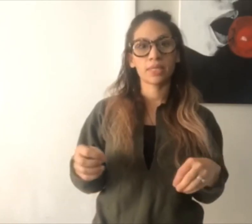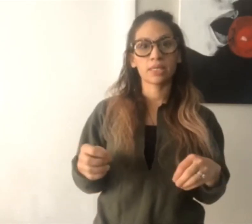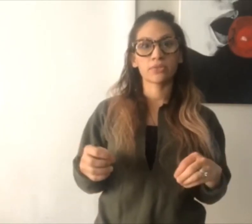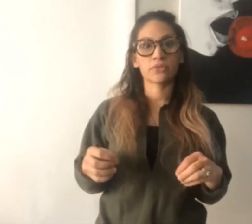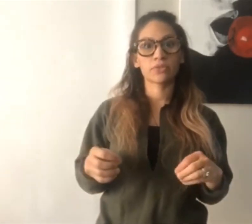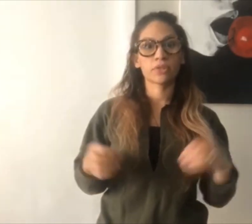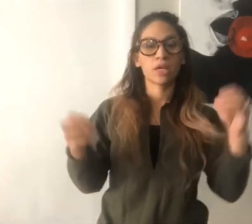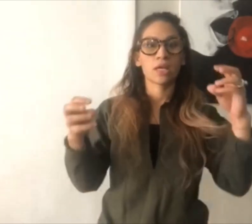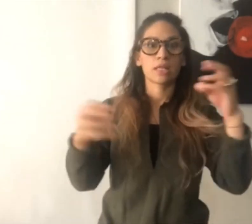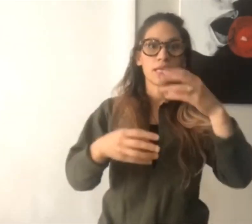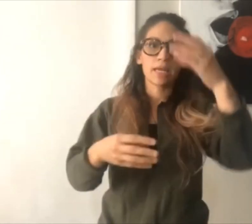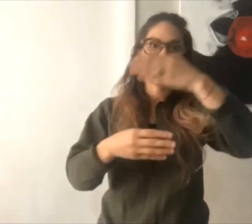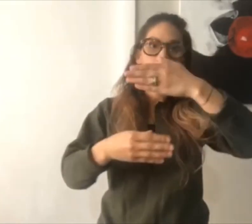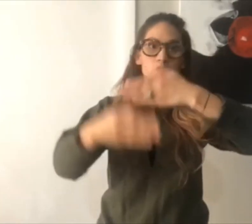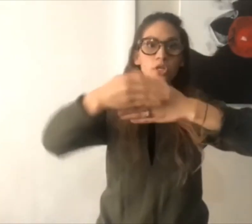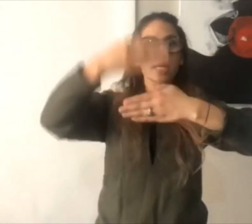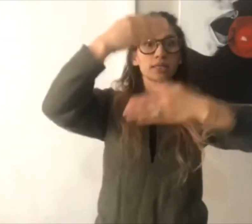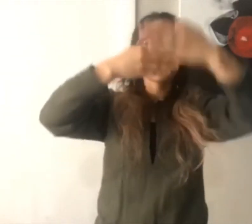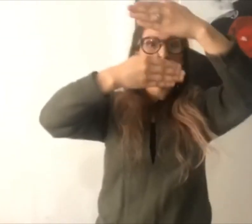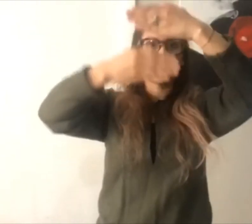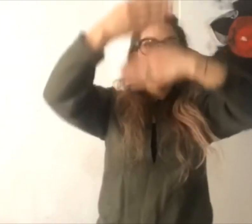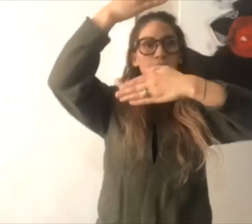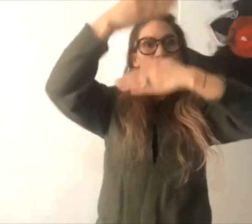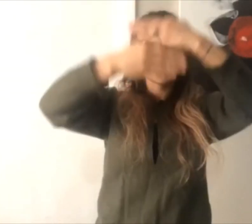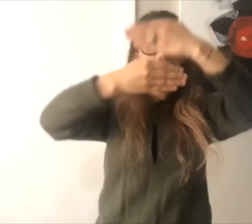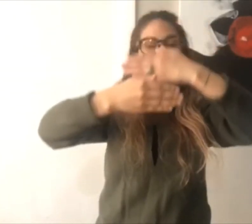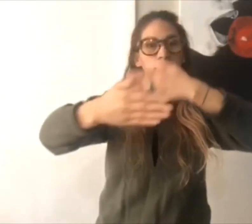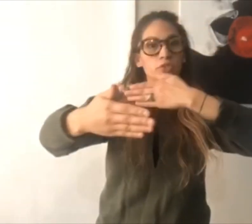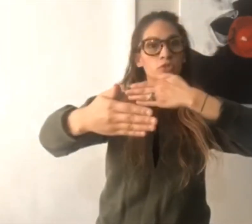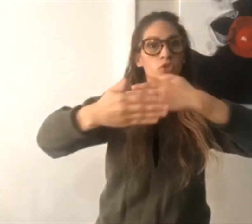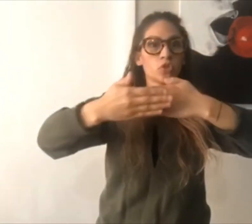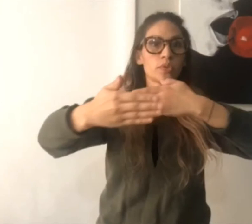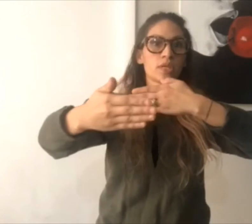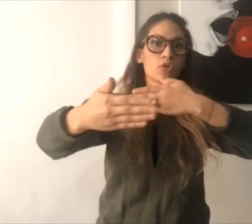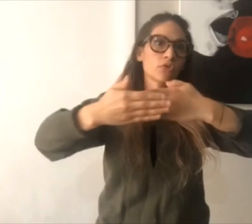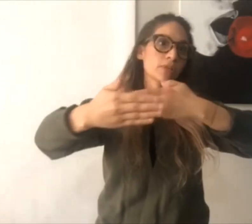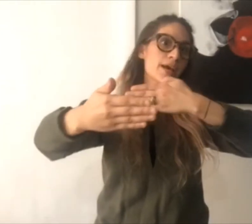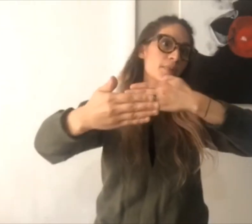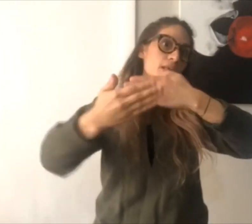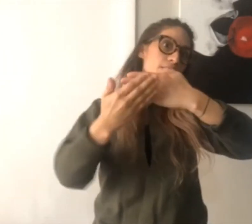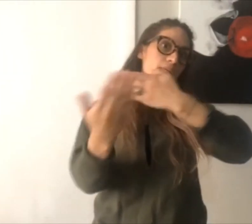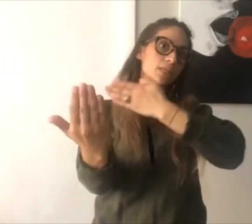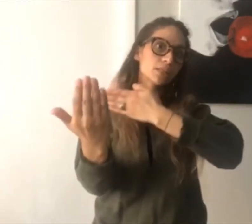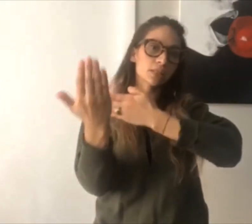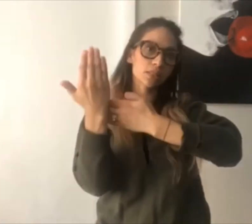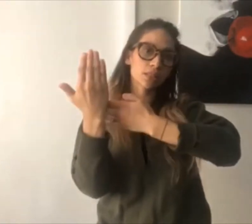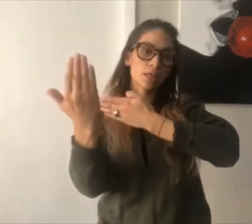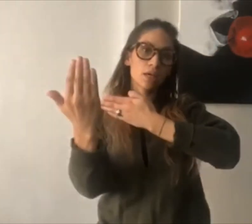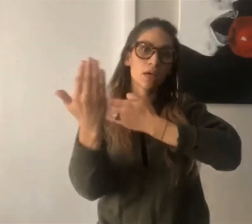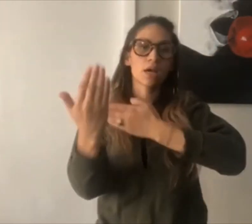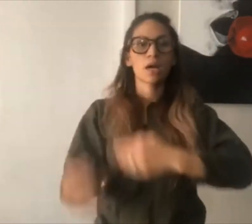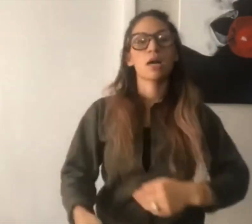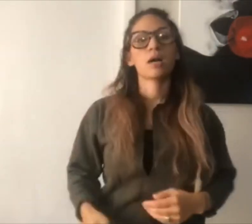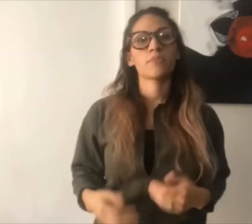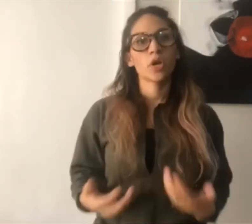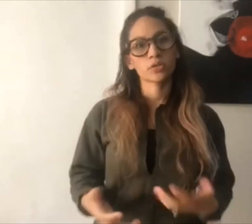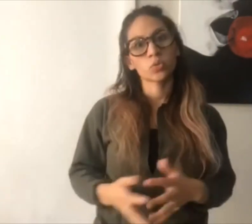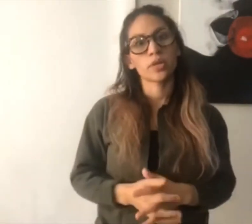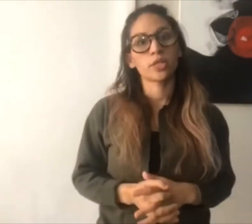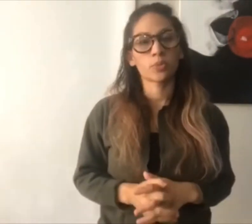elements line up straight and stack? Do we overlap elements? That's what the